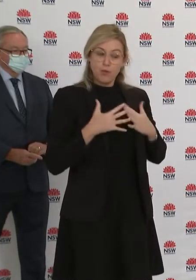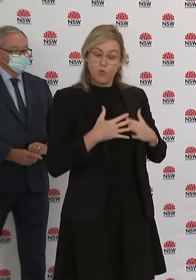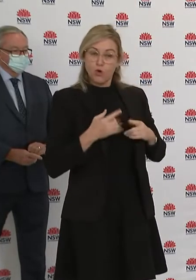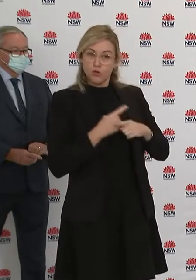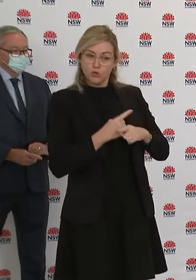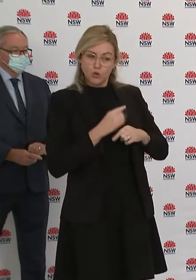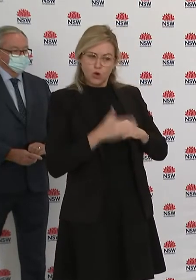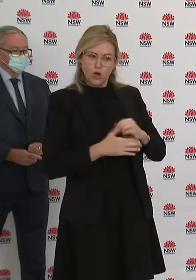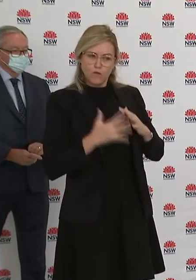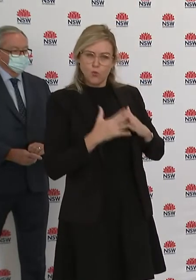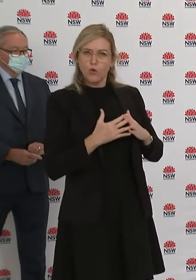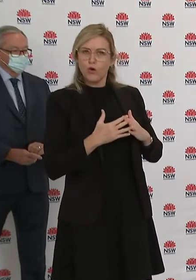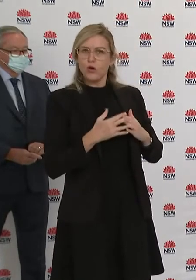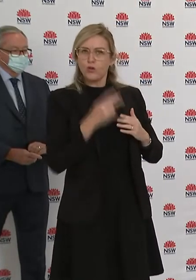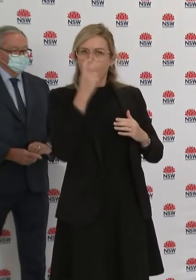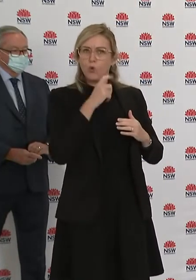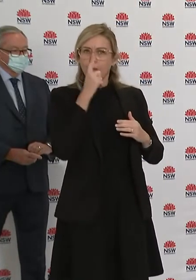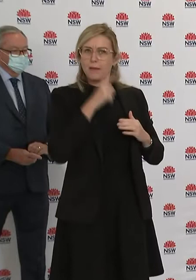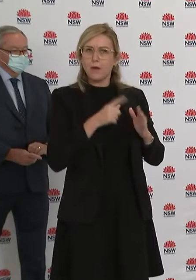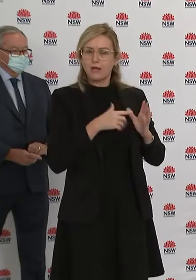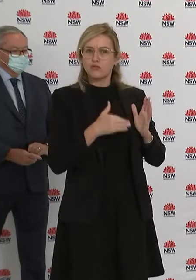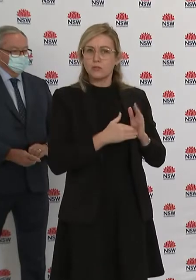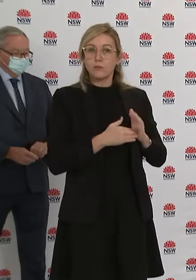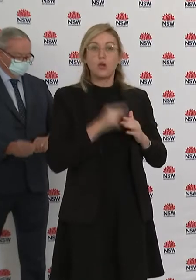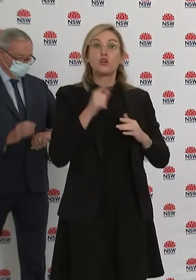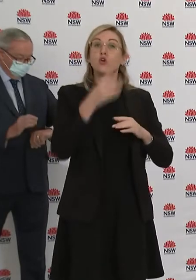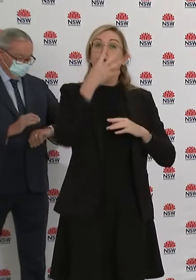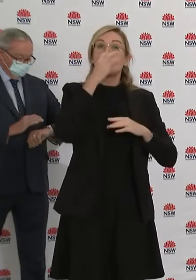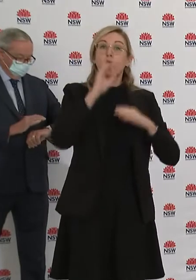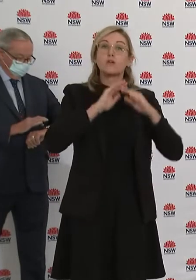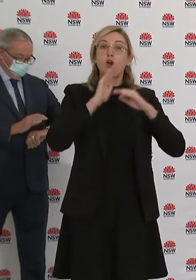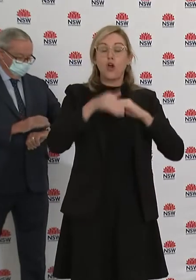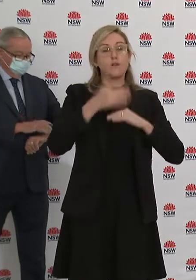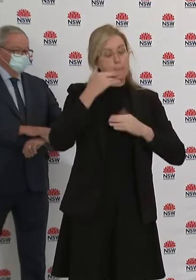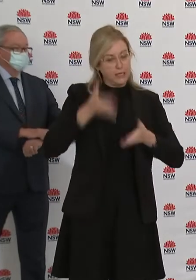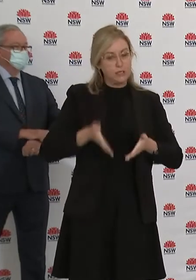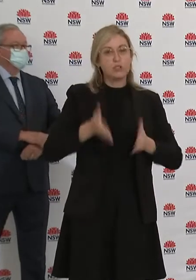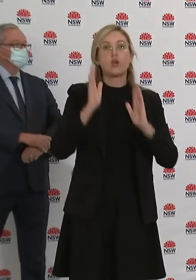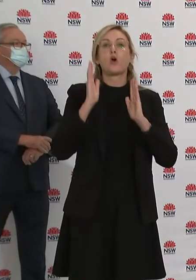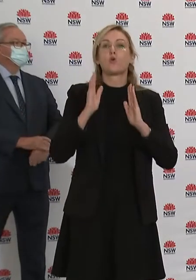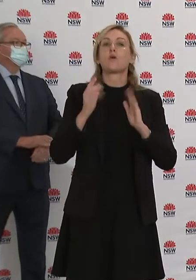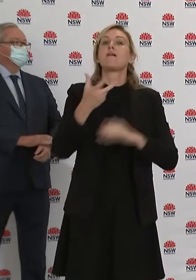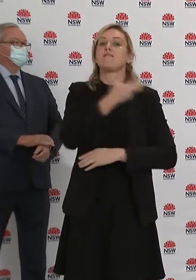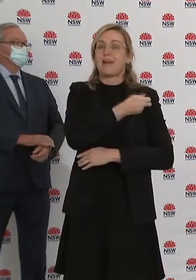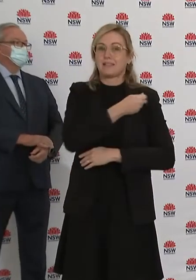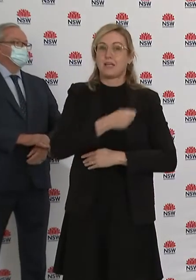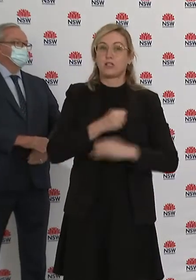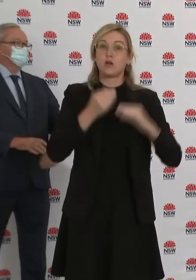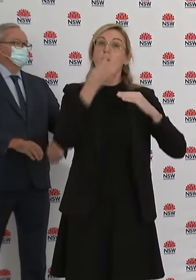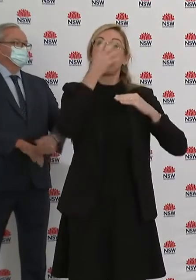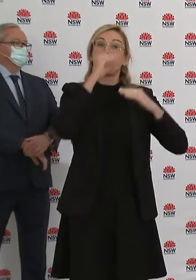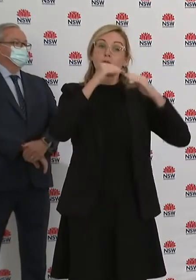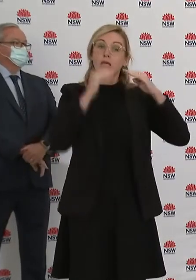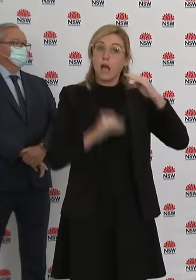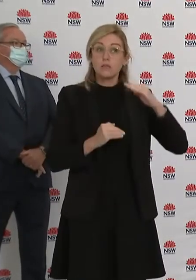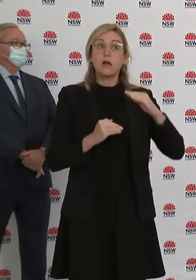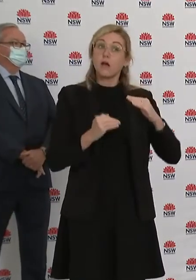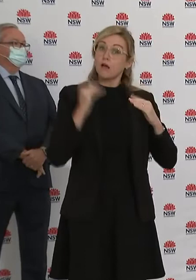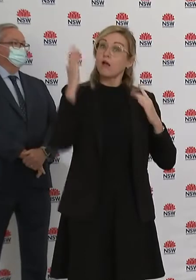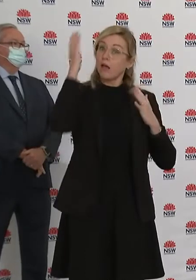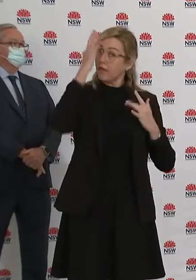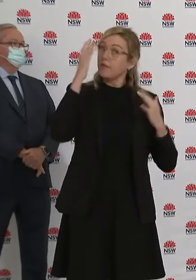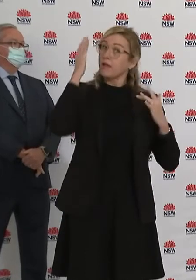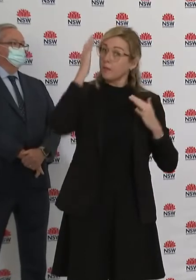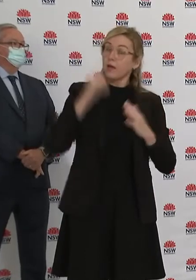my clear message: anyone over 40, go and get vaccinated. Anyone under 40, consider it. If I was living in some of